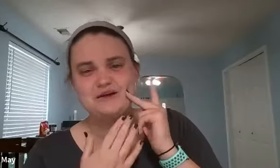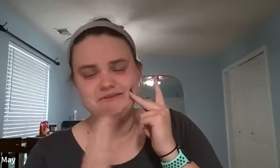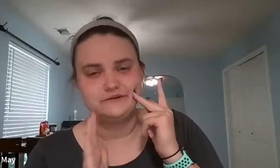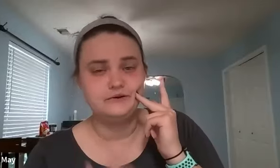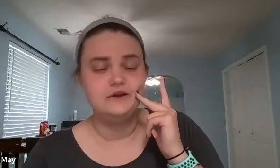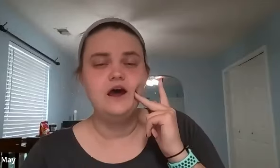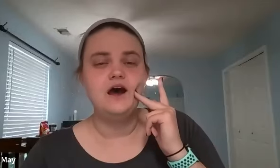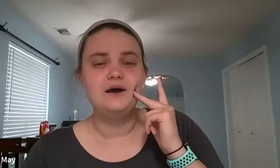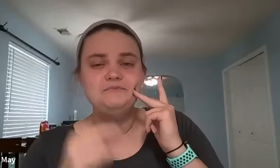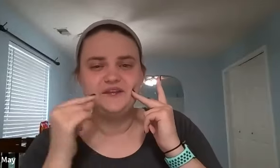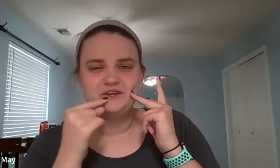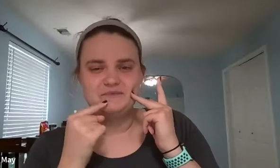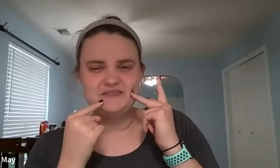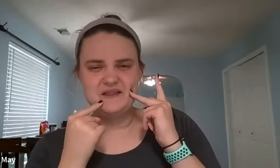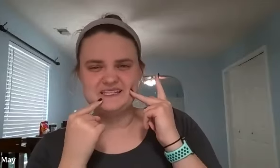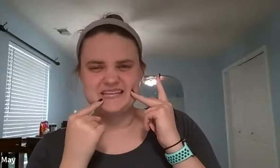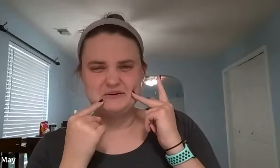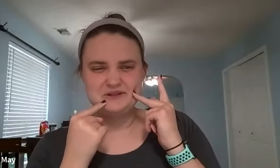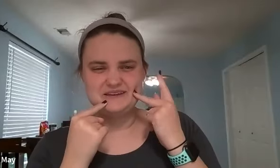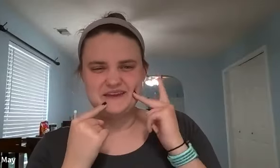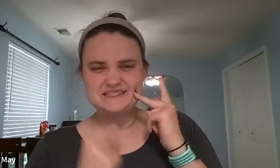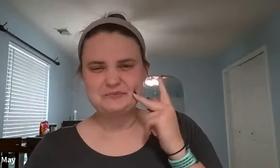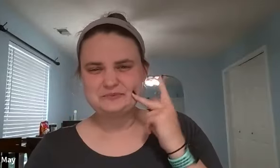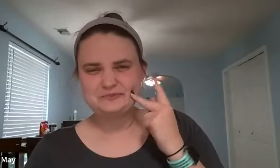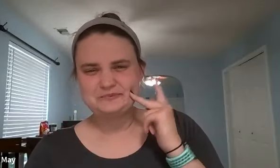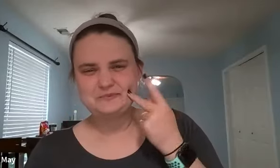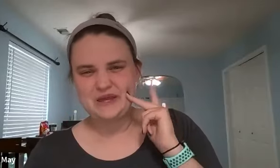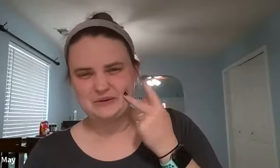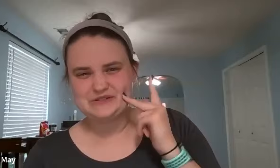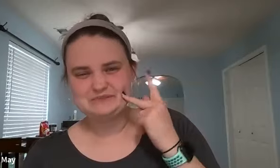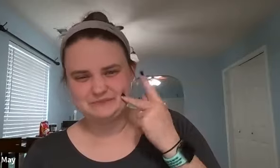Probably food. You're going to make that like sour looking face, like pickles.